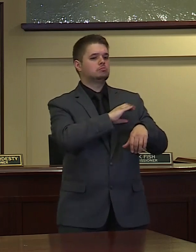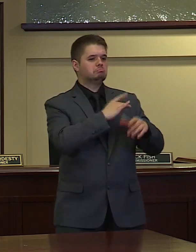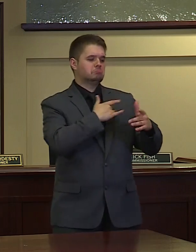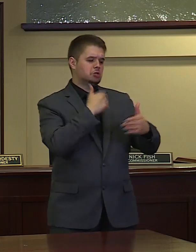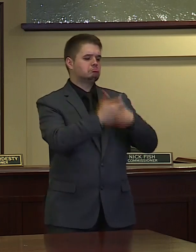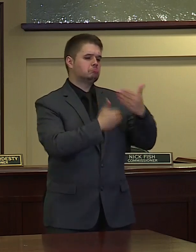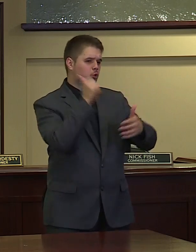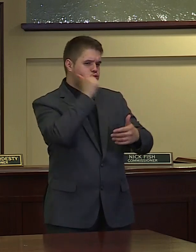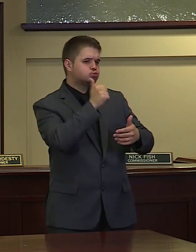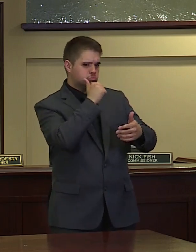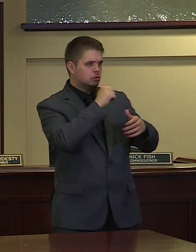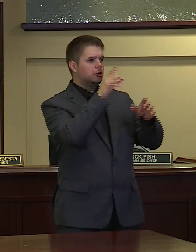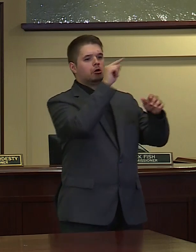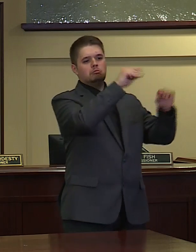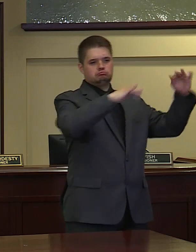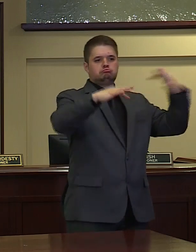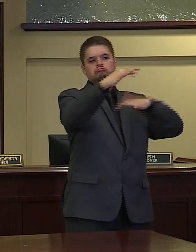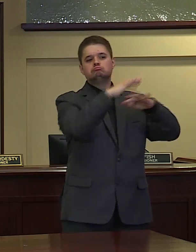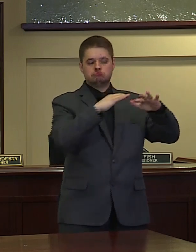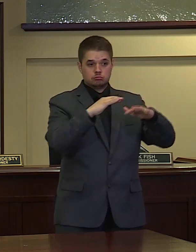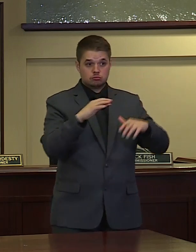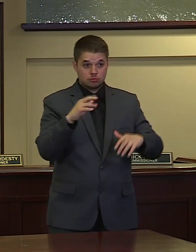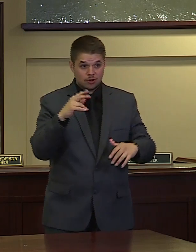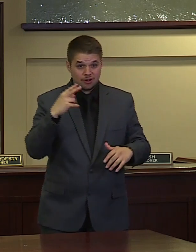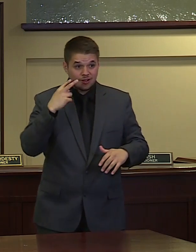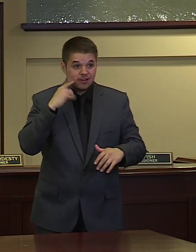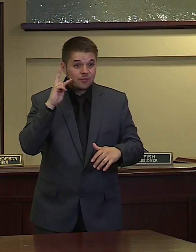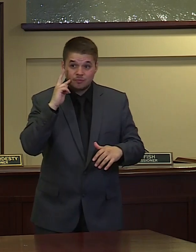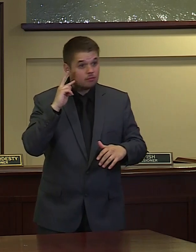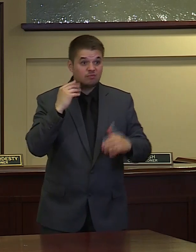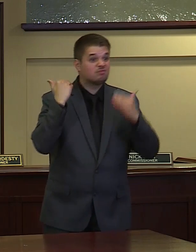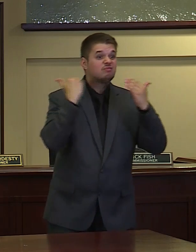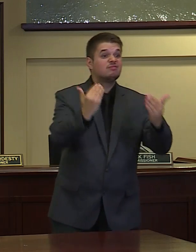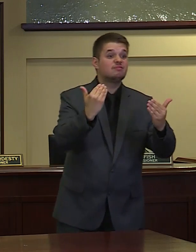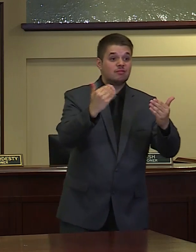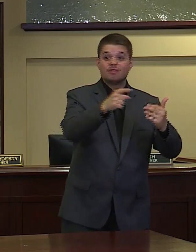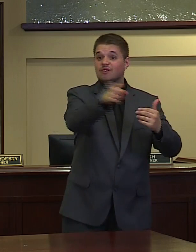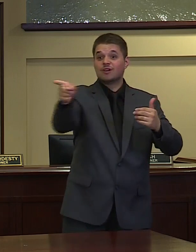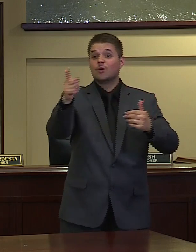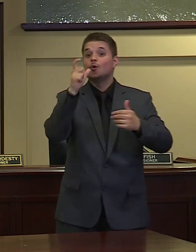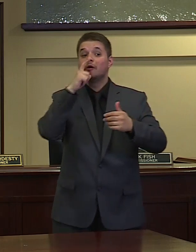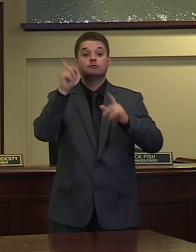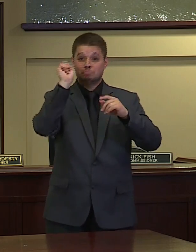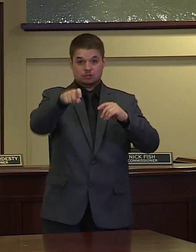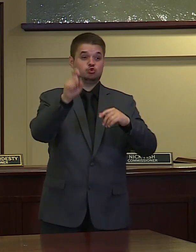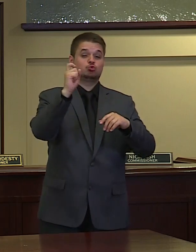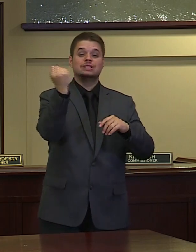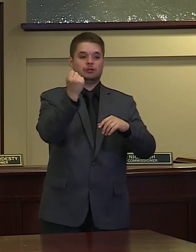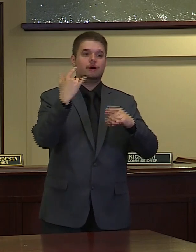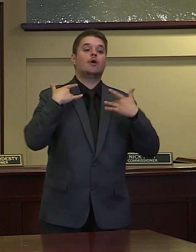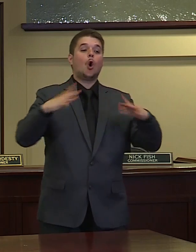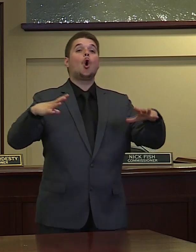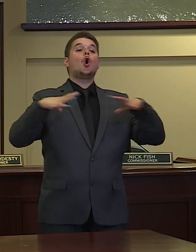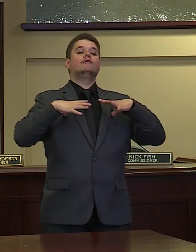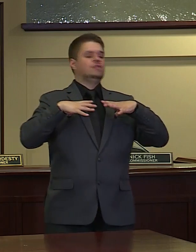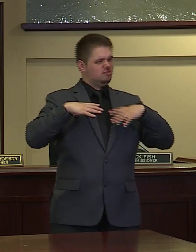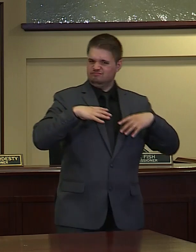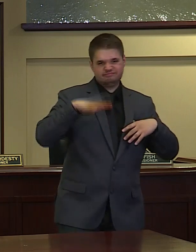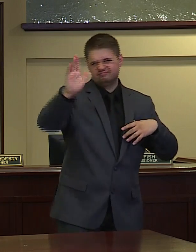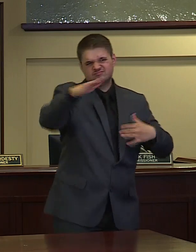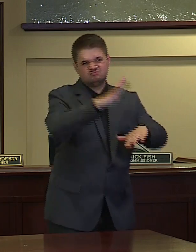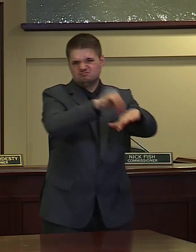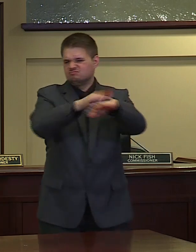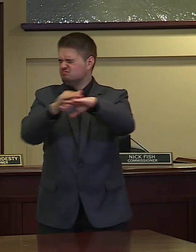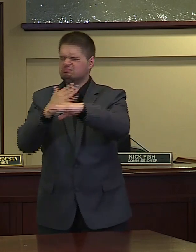so last night, what we were able to do is we canceled all days off for all officers, so every Portland police officer that was available was working last night. We also brought in the